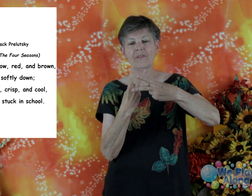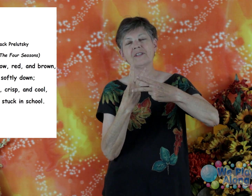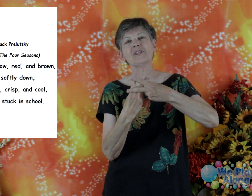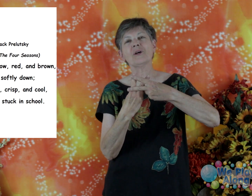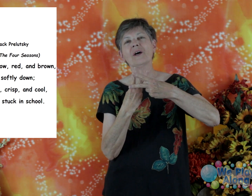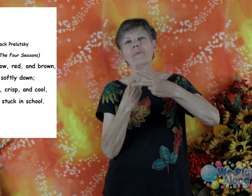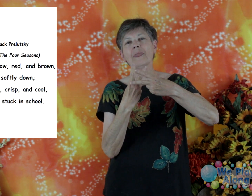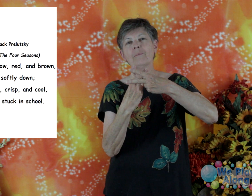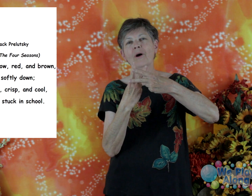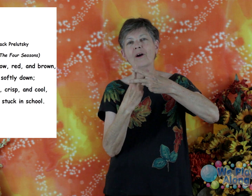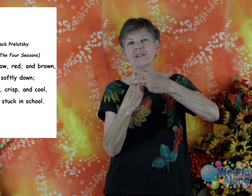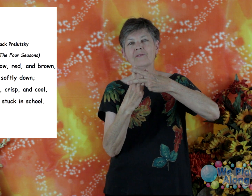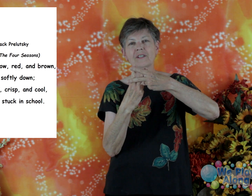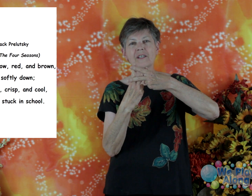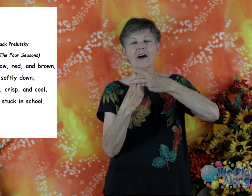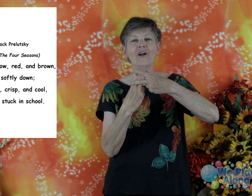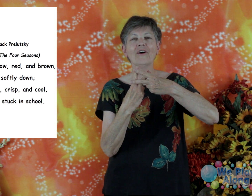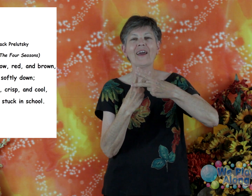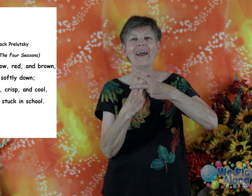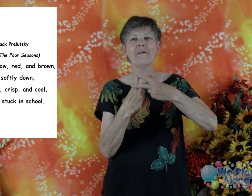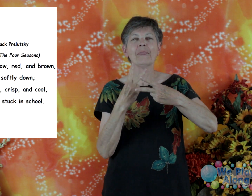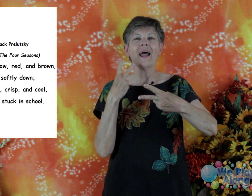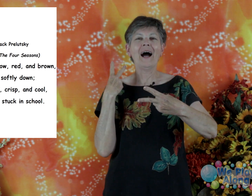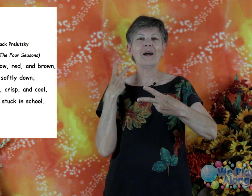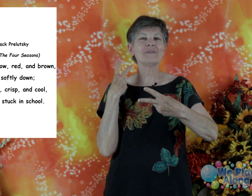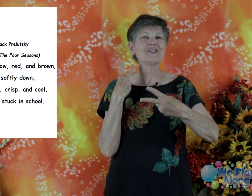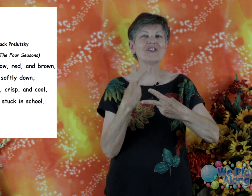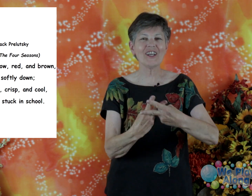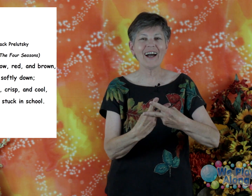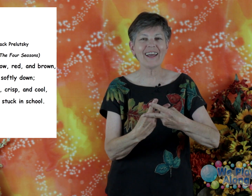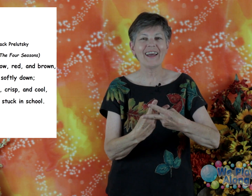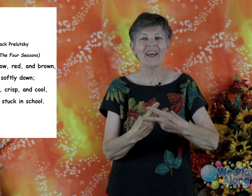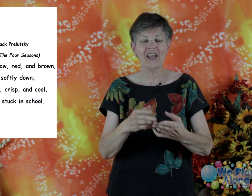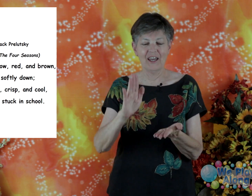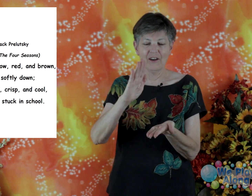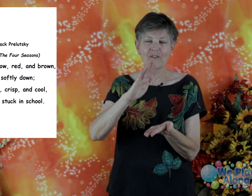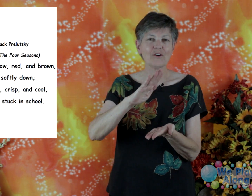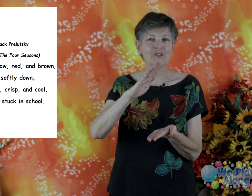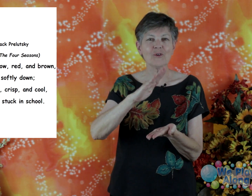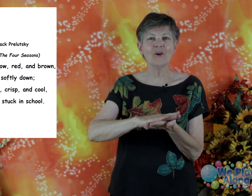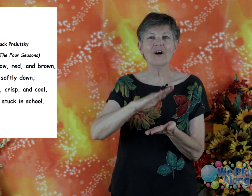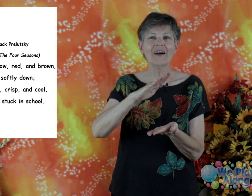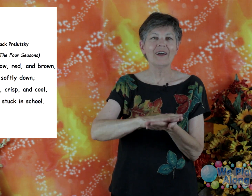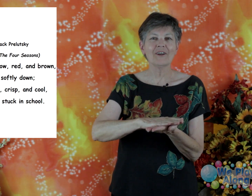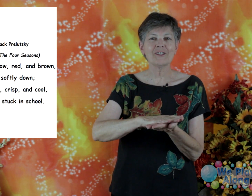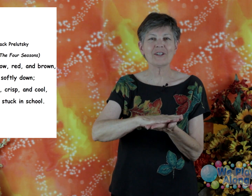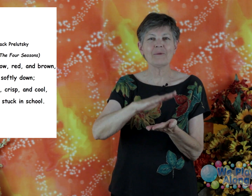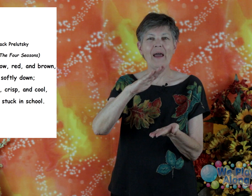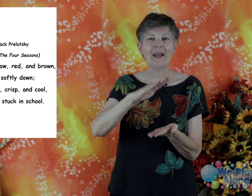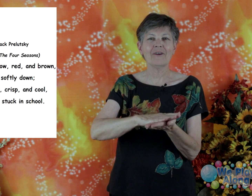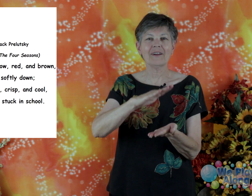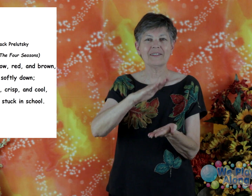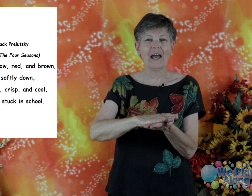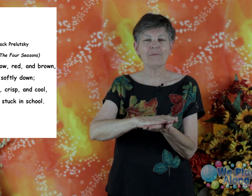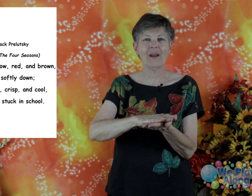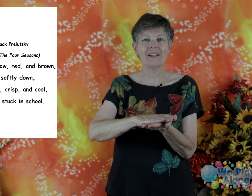this as the bars of a cell, okay? I'm stuck in, for school, you're just going to tap your hands